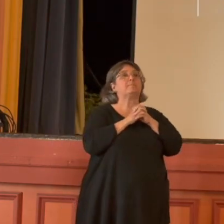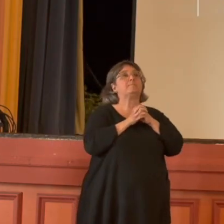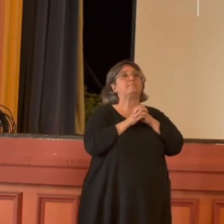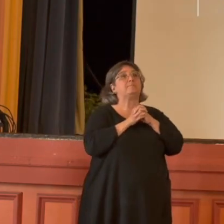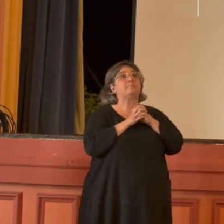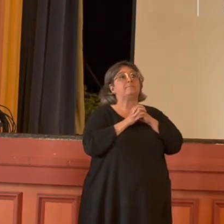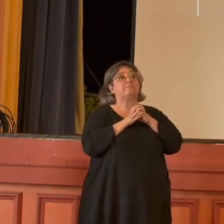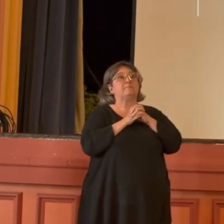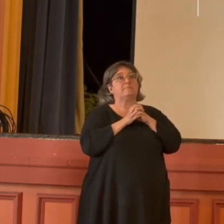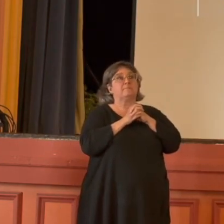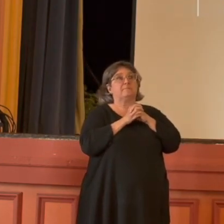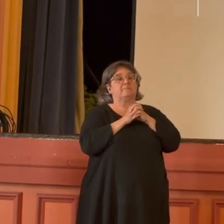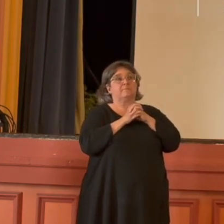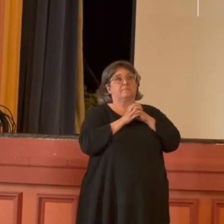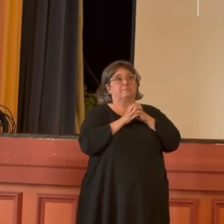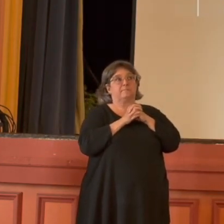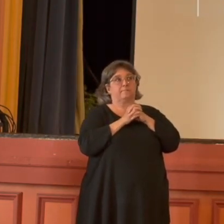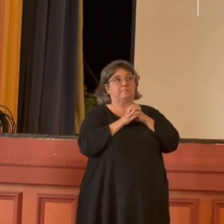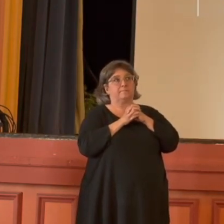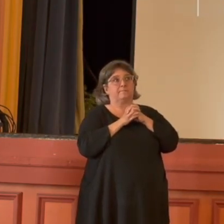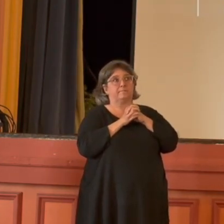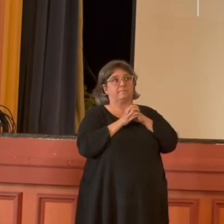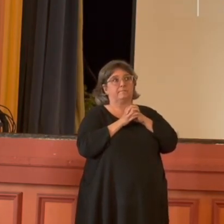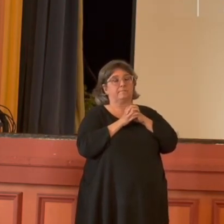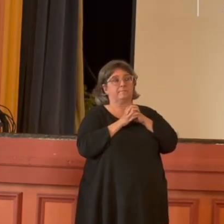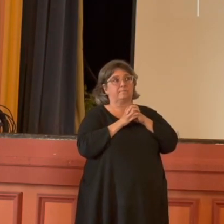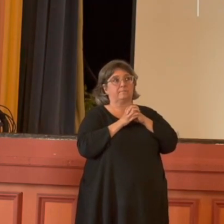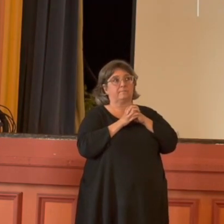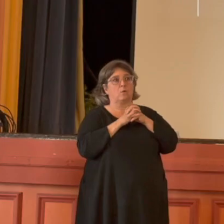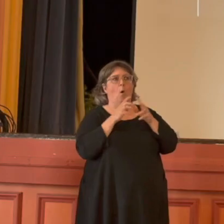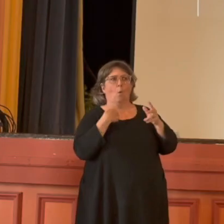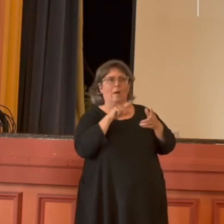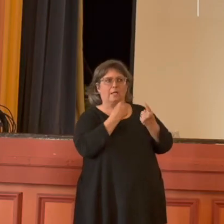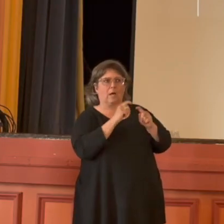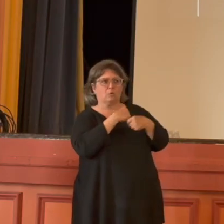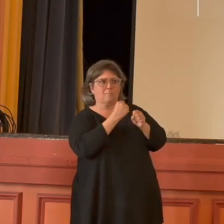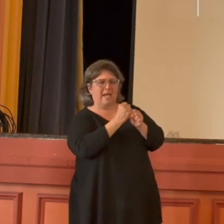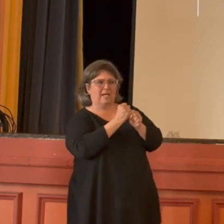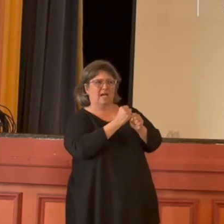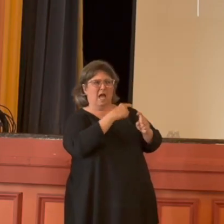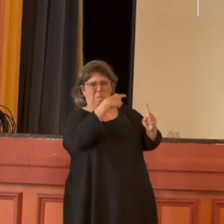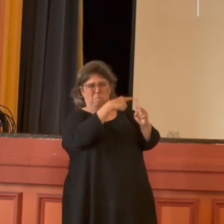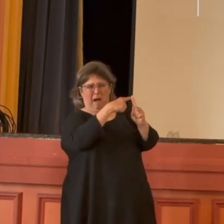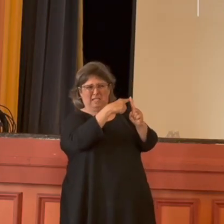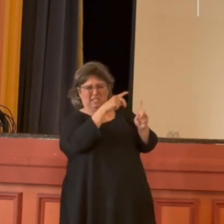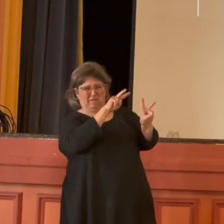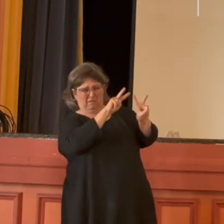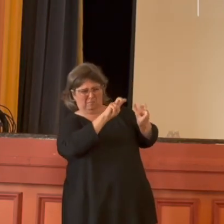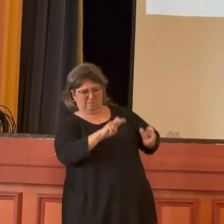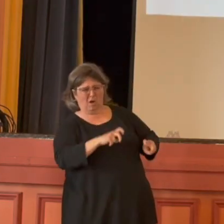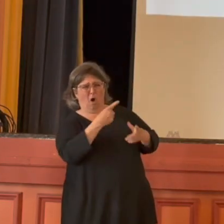And so then we went through and we optimized what our model projection said, and we came up with